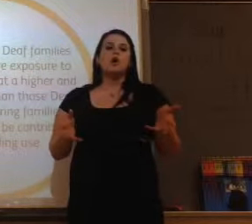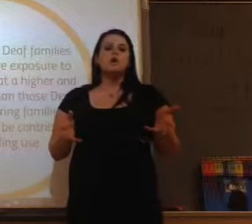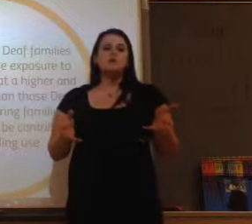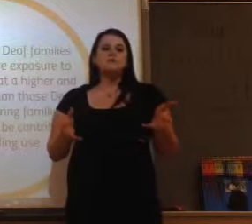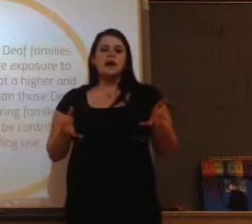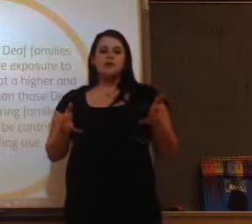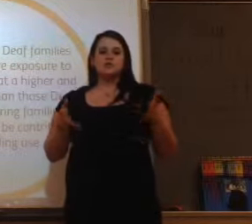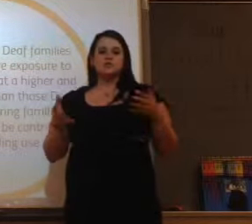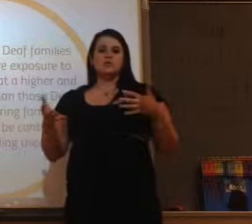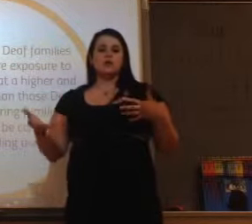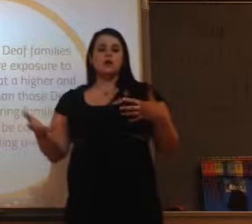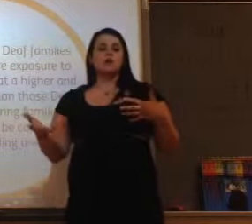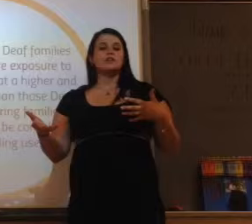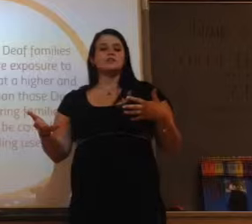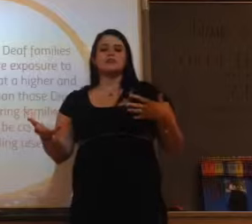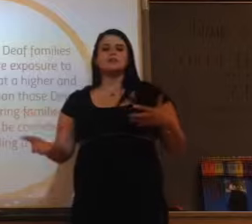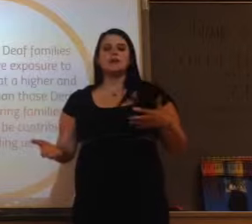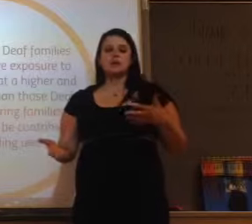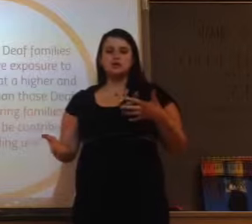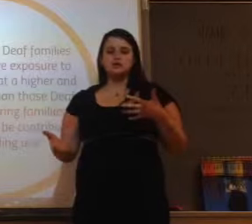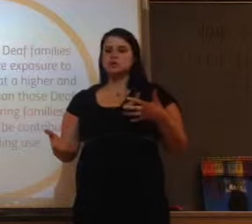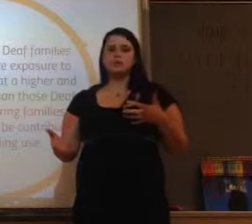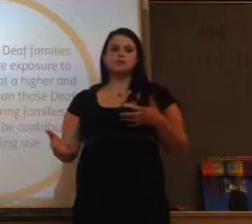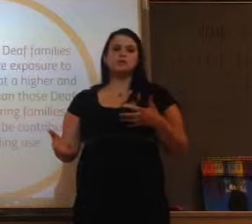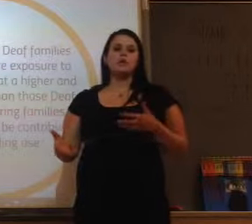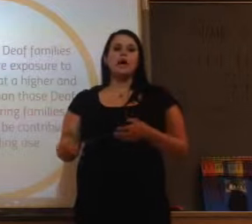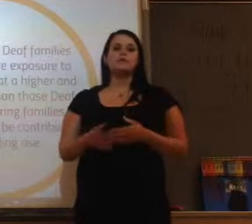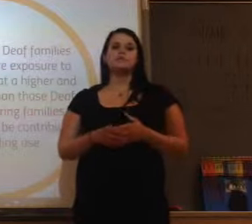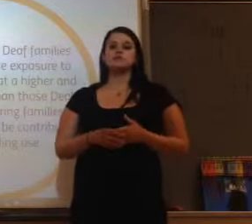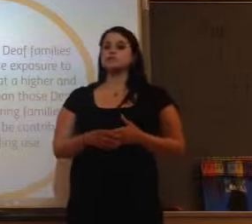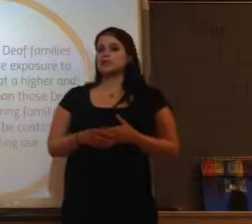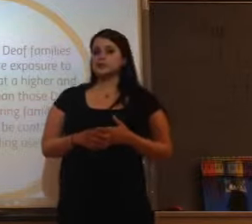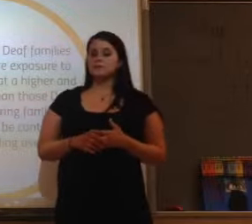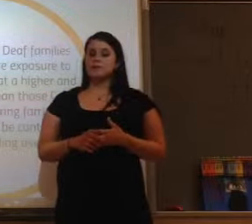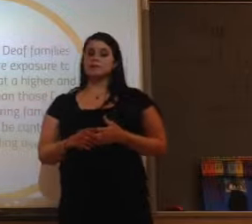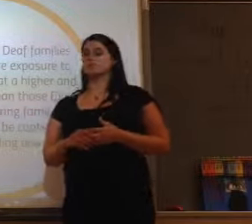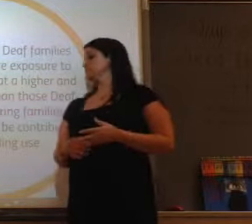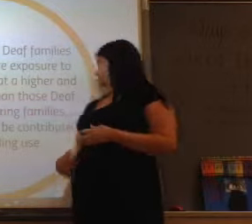home signs or other signs that they can use to where they don't have to use fingerspelling.